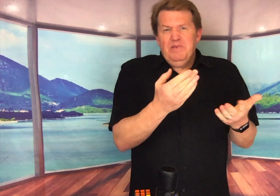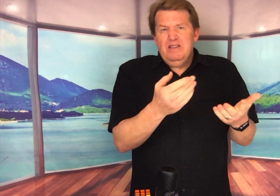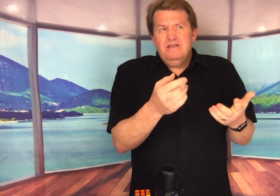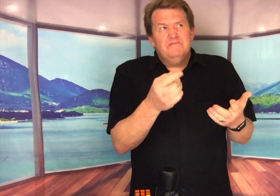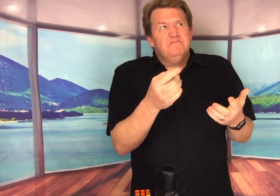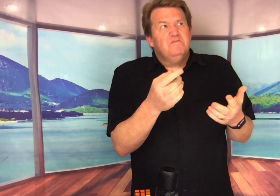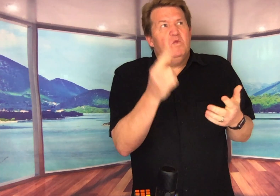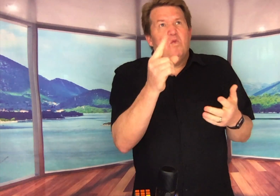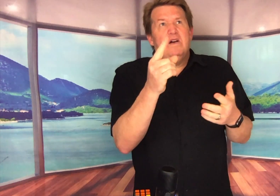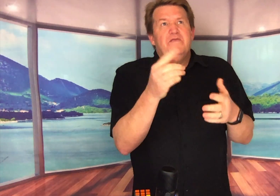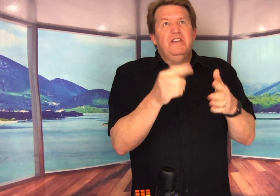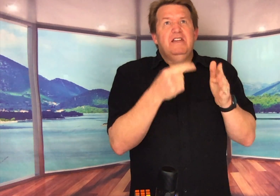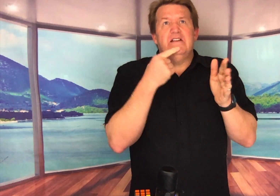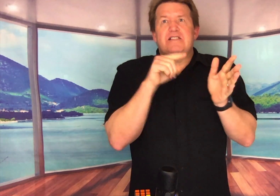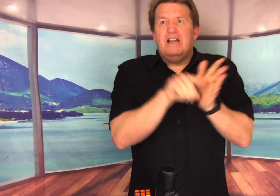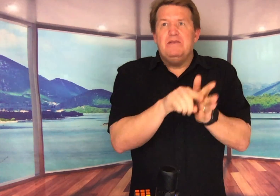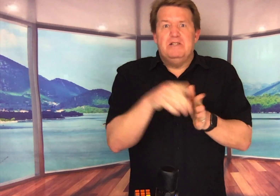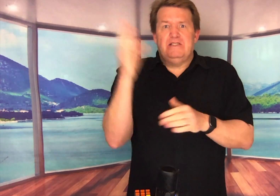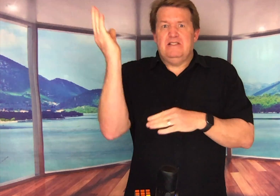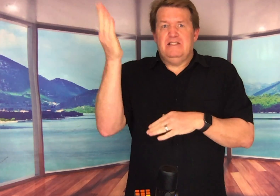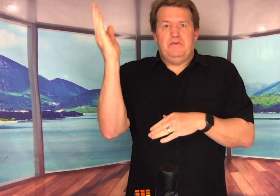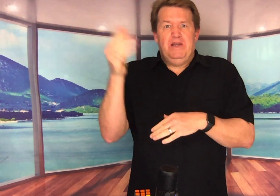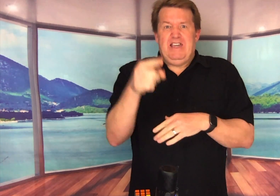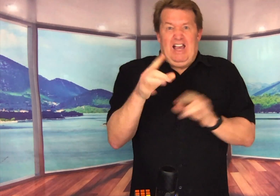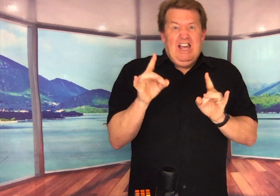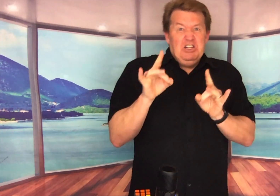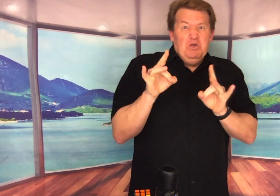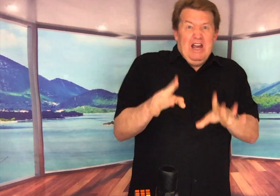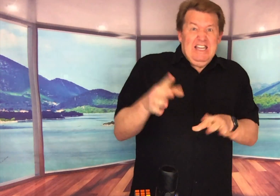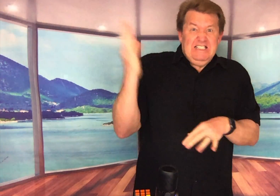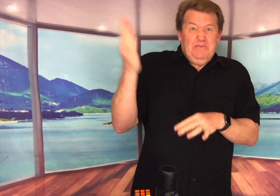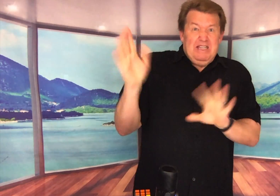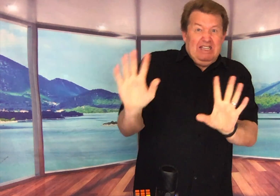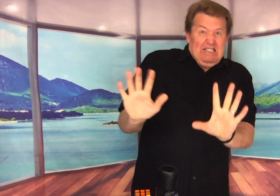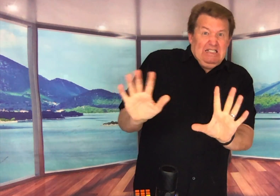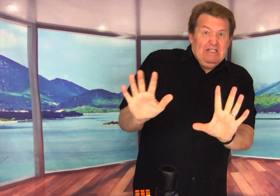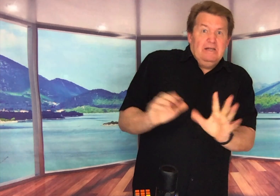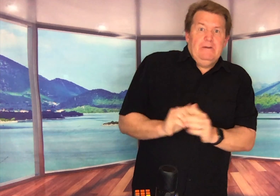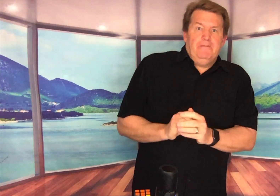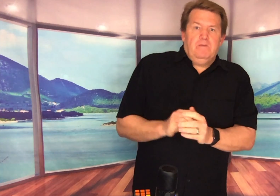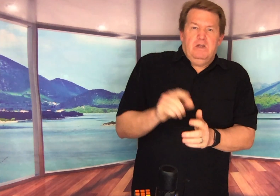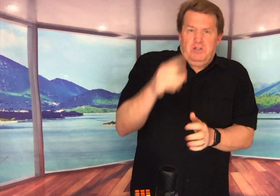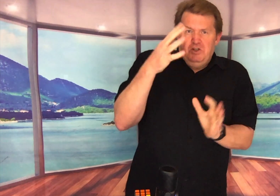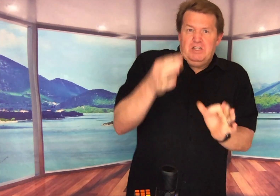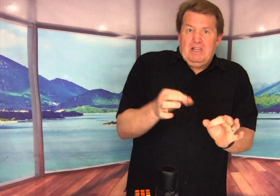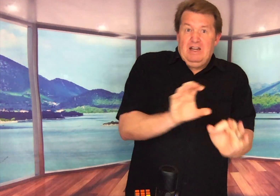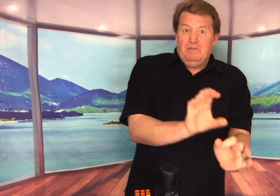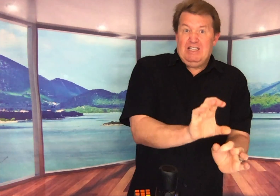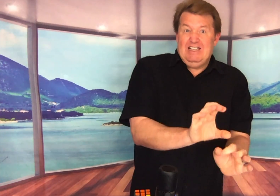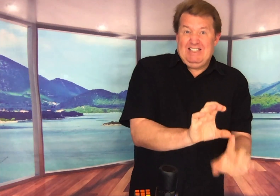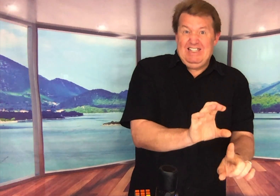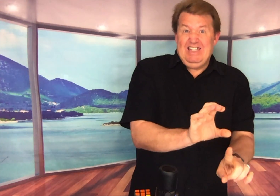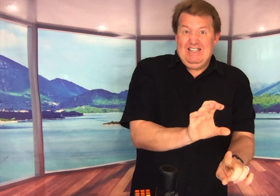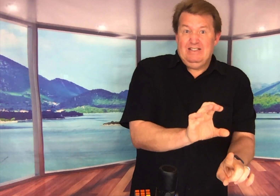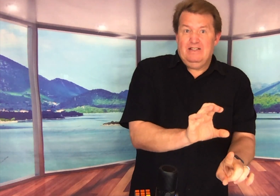Maybe one of the assignments is speaking, and you hate speaking. So you decide, I'm going to get a C in that